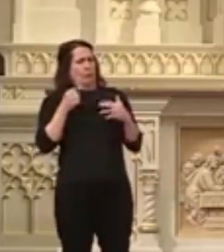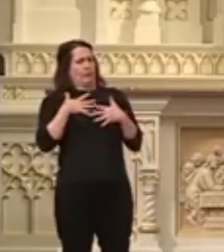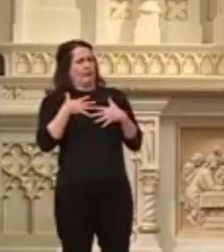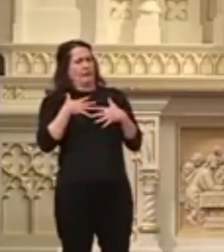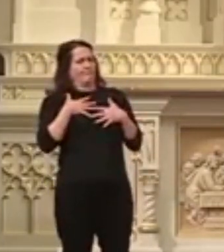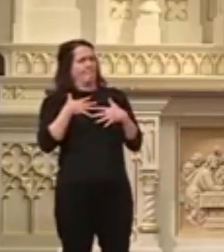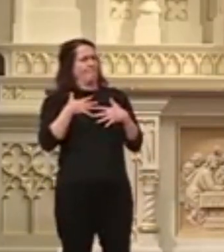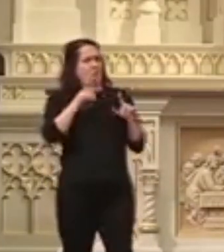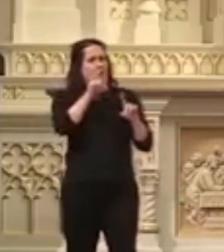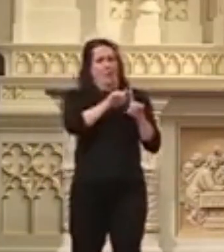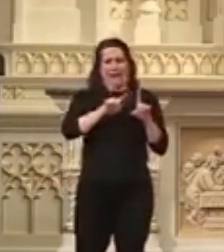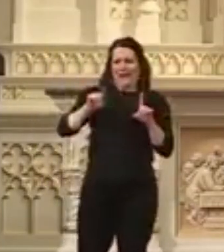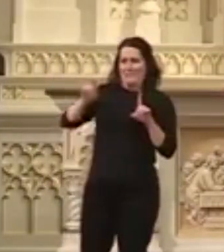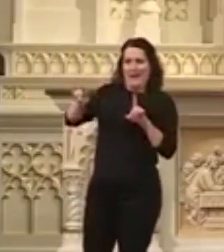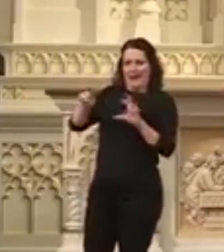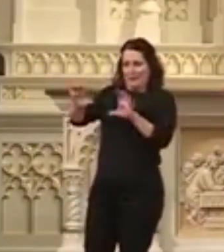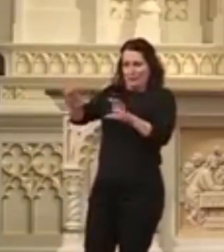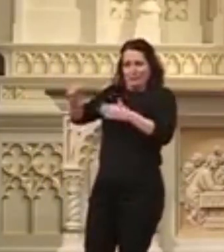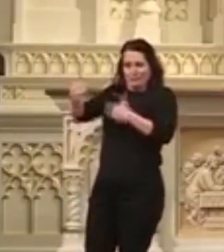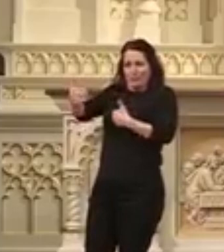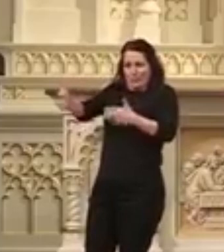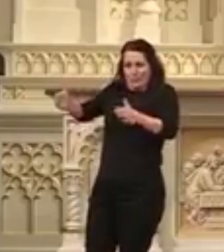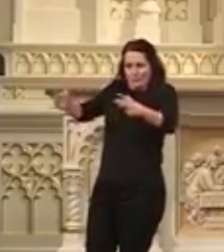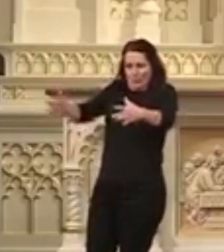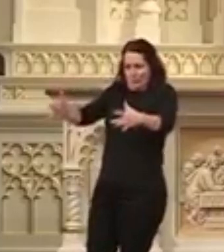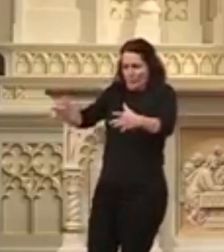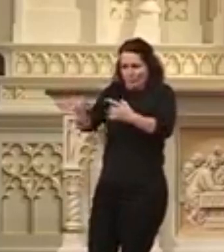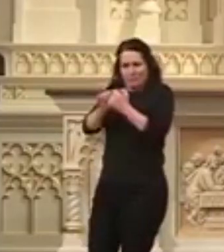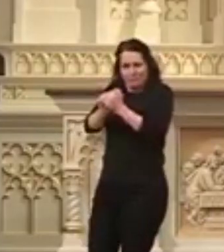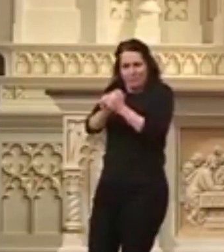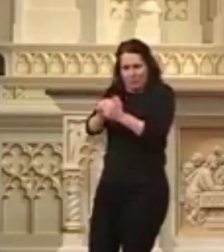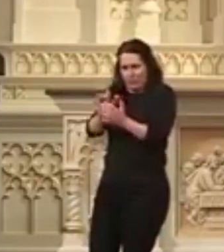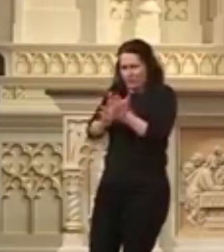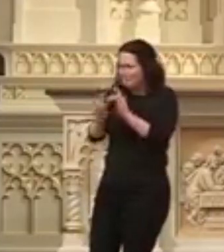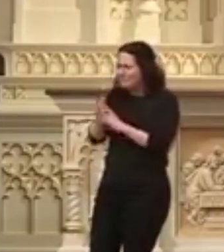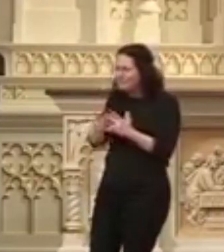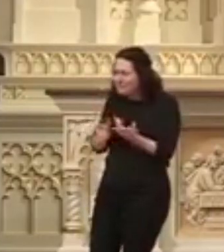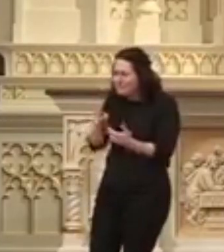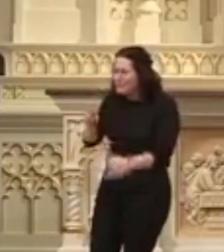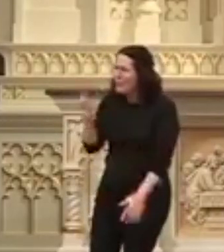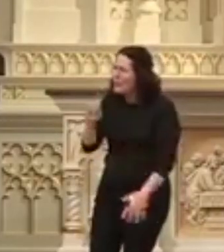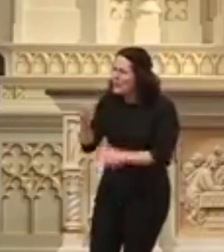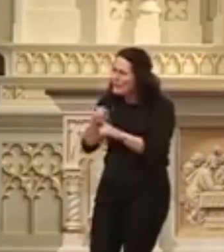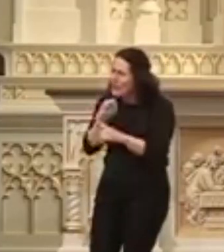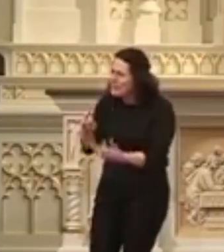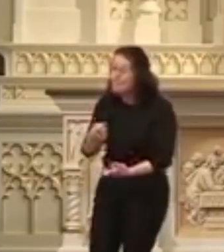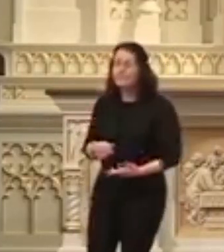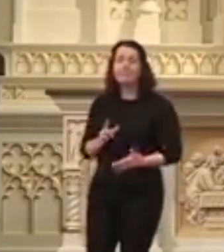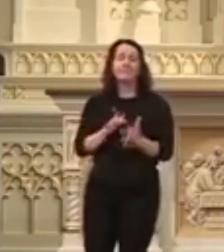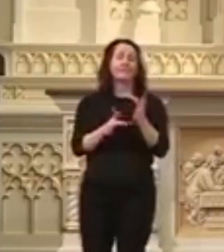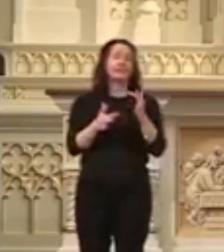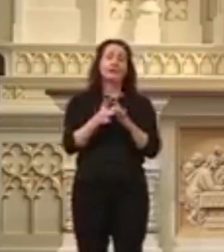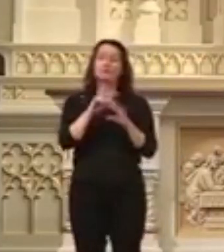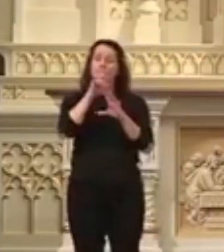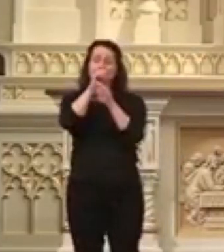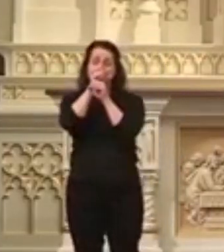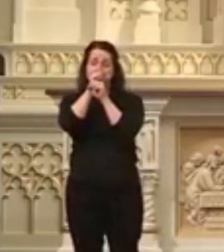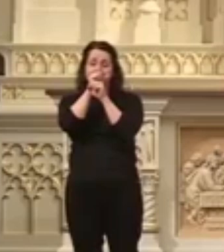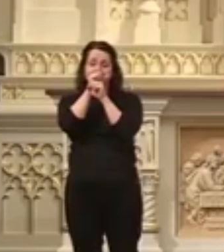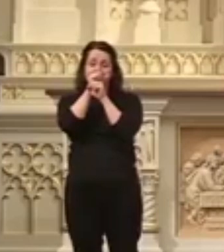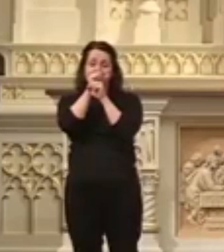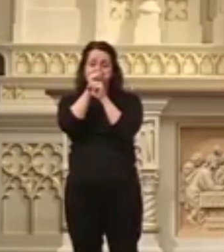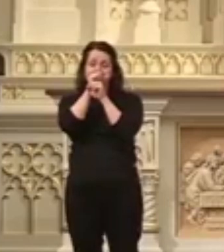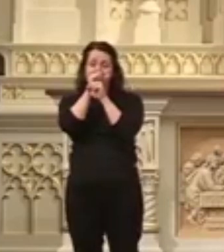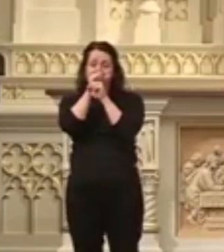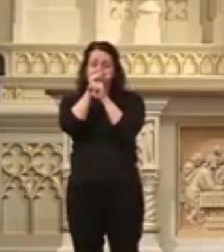the praetorium and said to Jesus, Where are you from? Jesus did not answer him. So Pilate